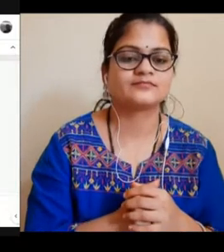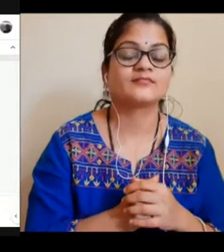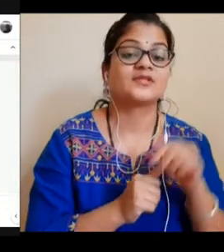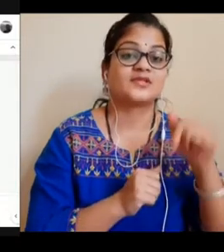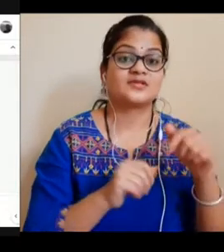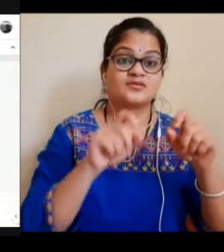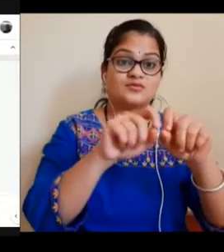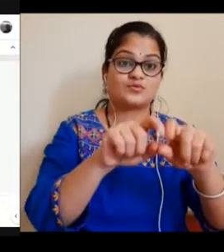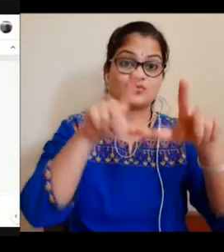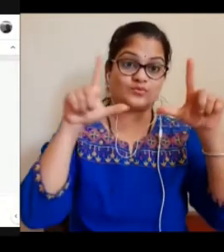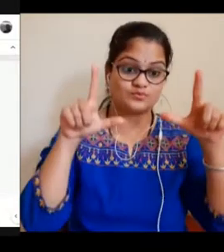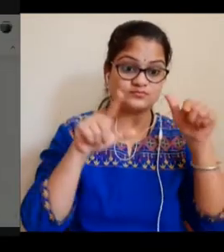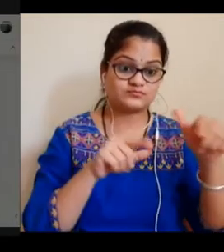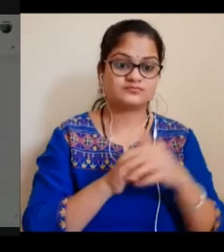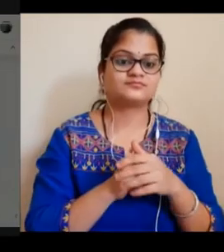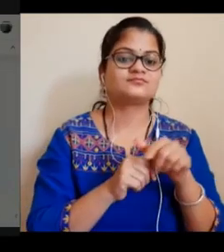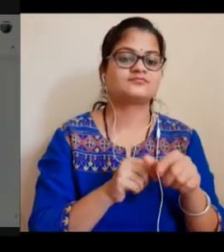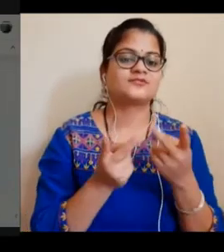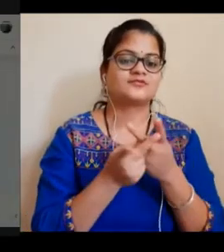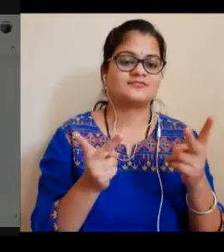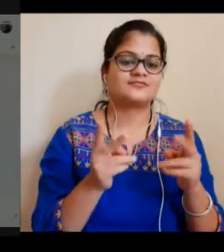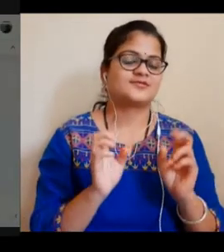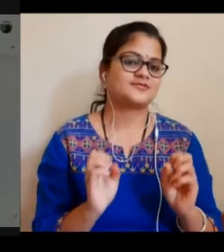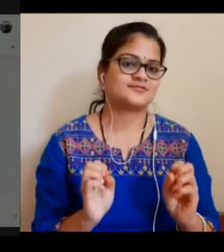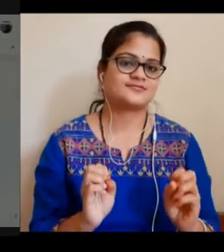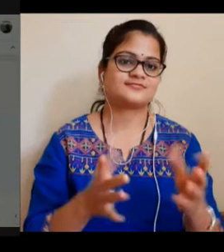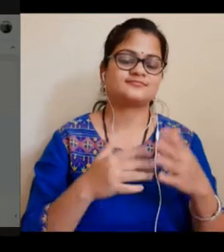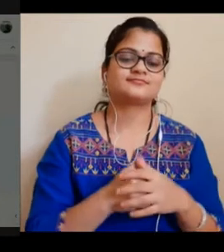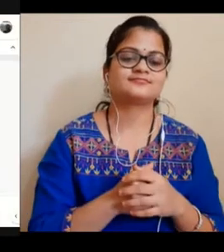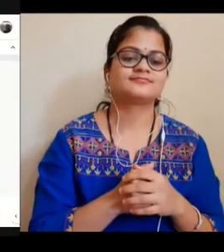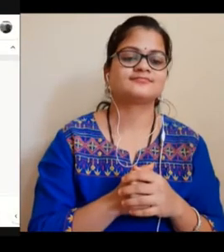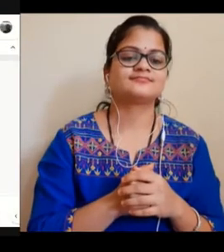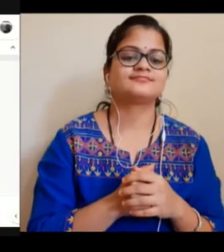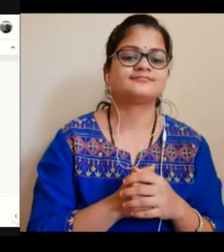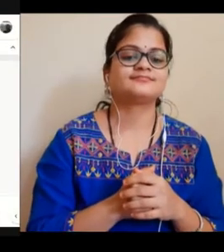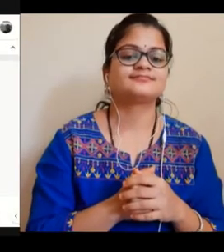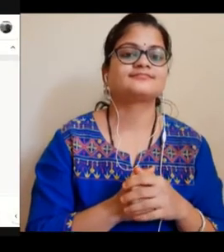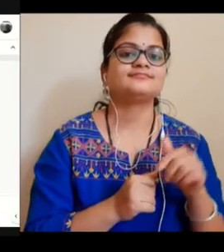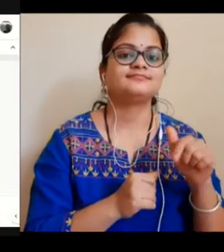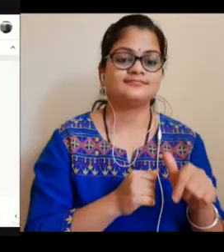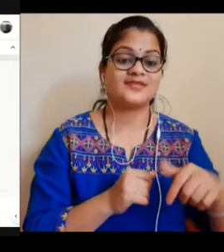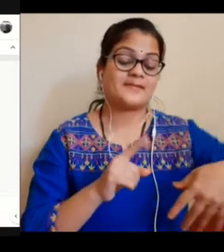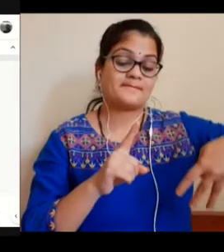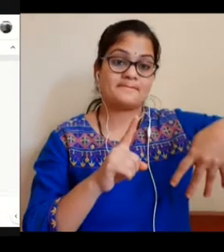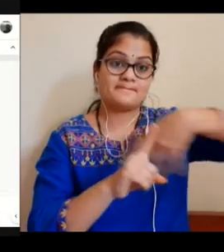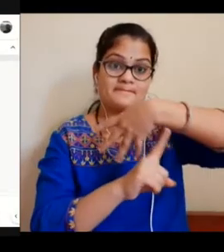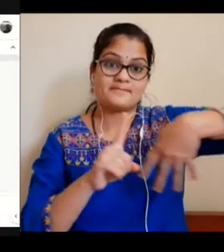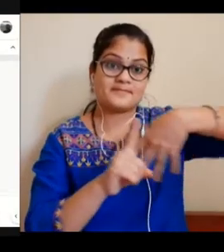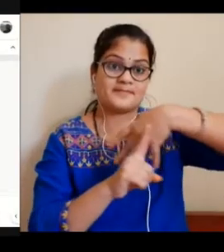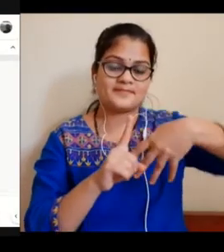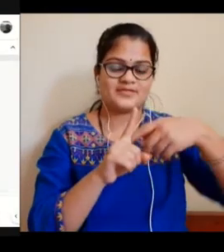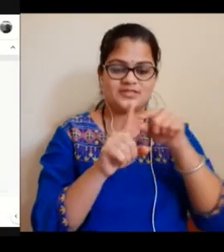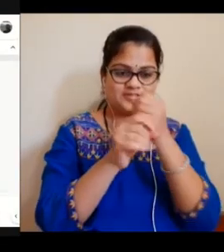And while they open, we can start making this thing. So what I'm going to do is there is this useful background